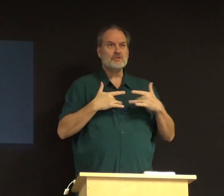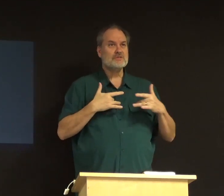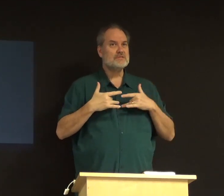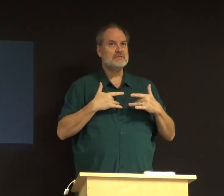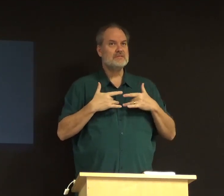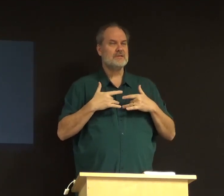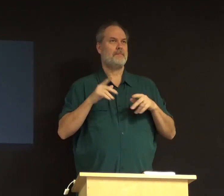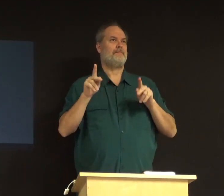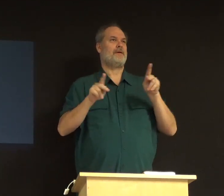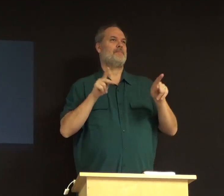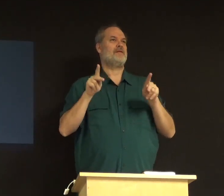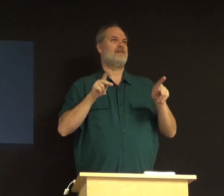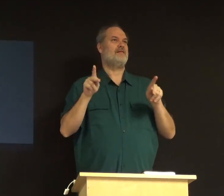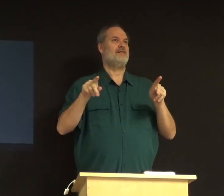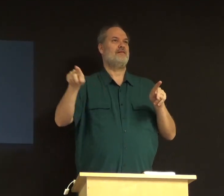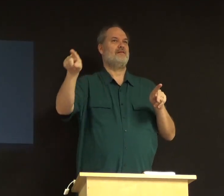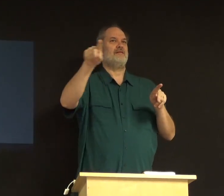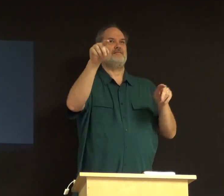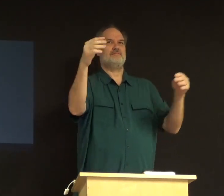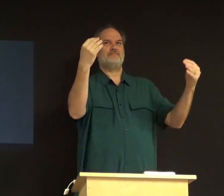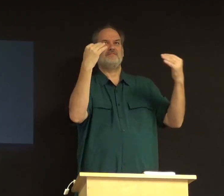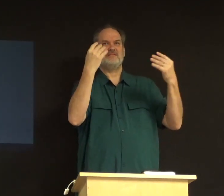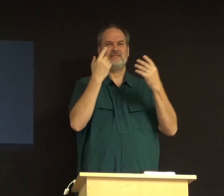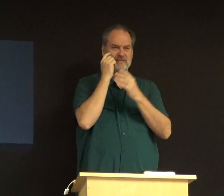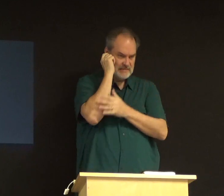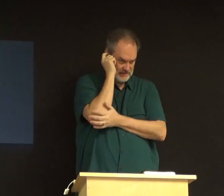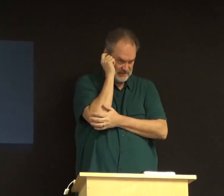What was their concern and their reaction of the people?